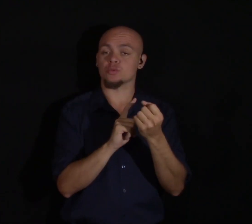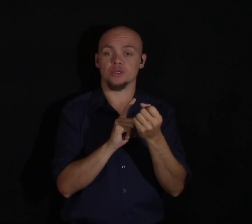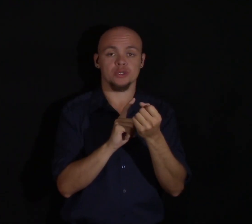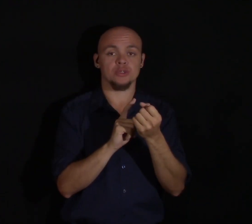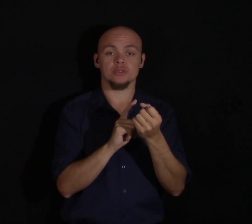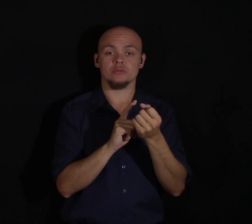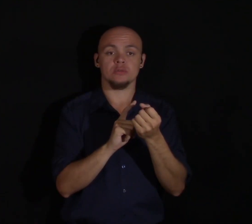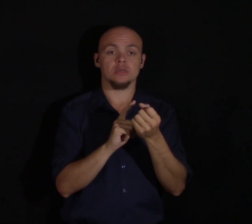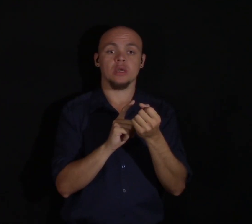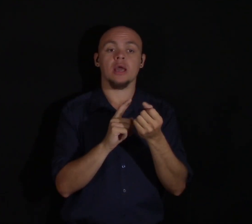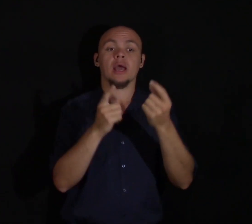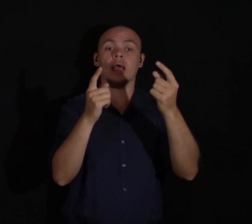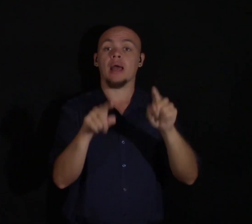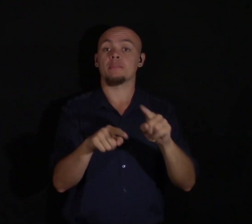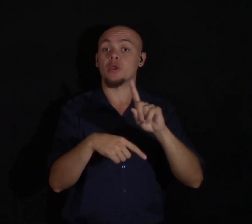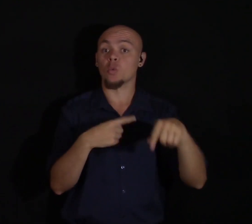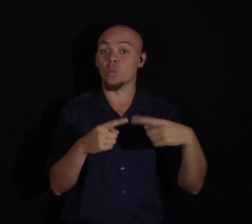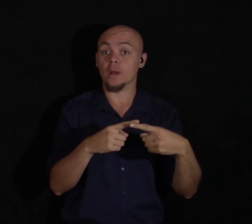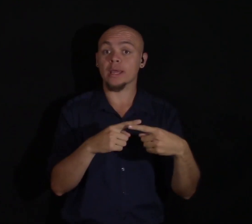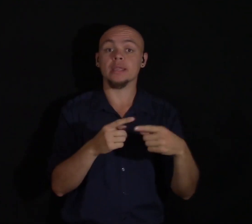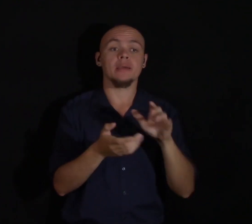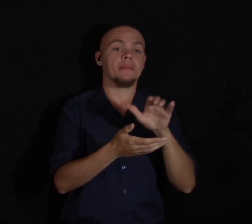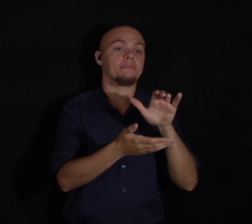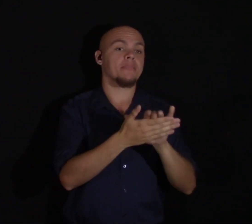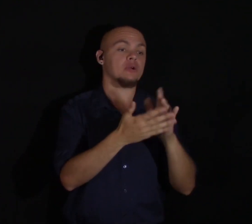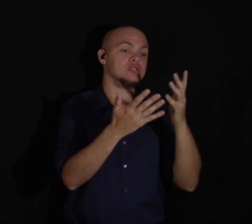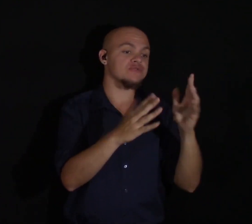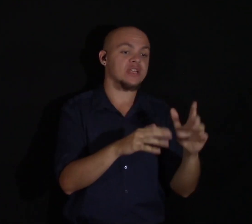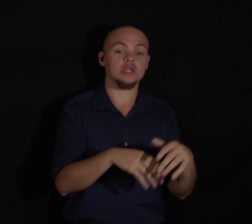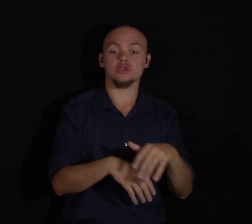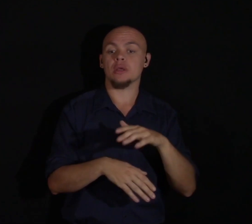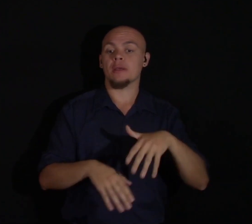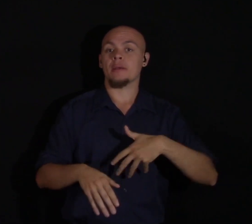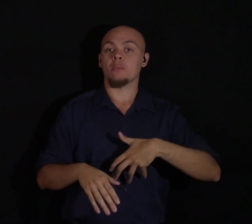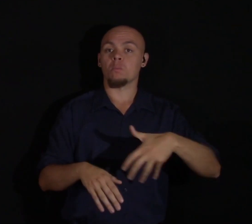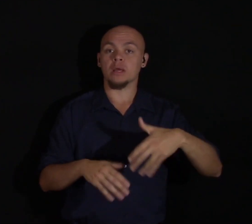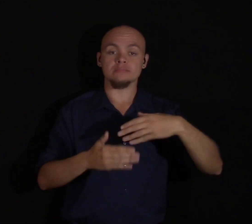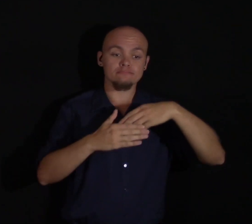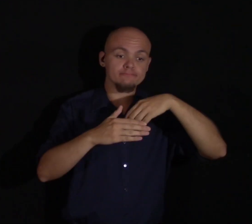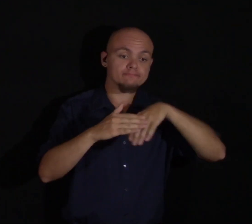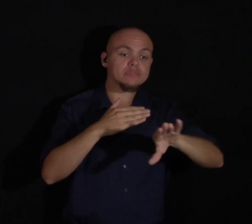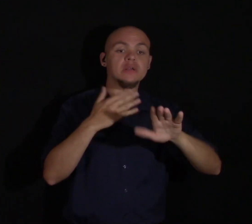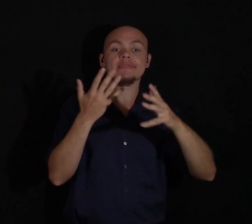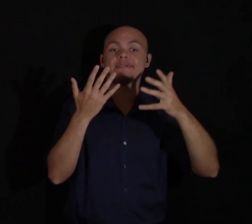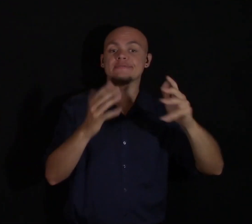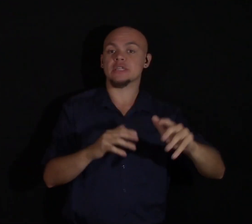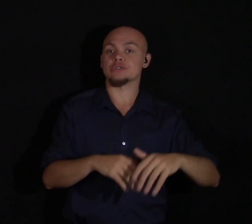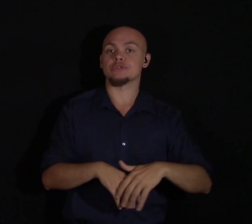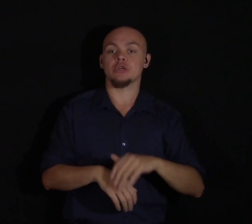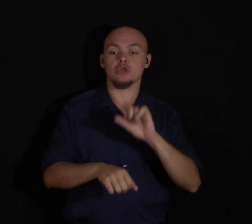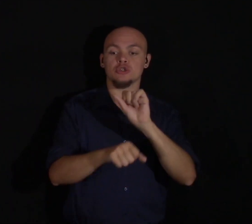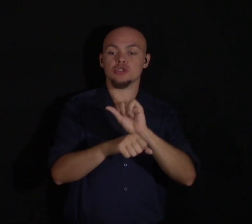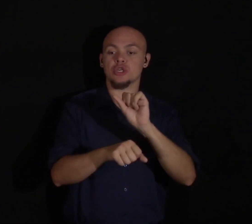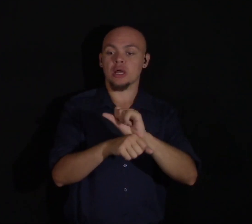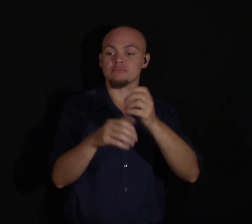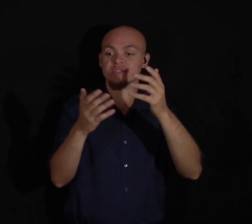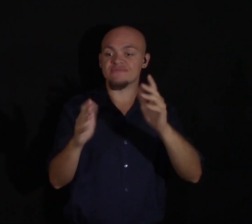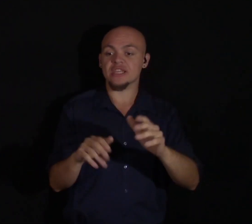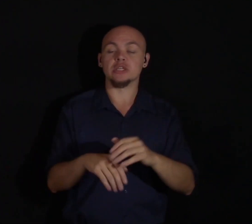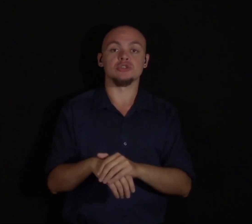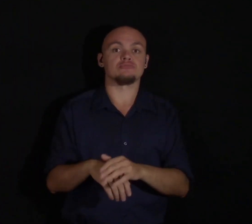until after marriage, after babies, after jobs and illness and affairs.